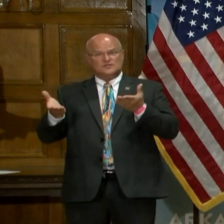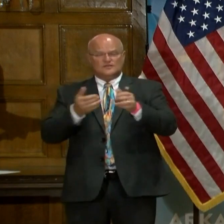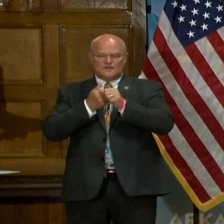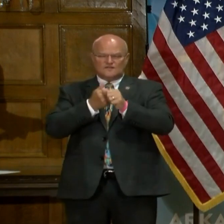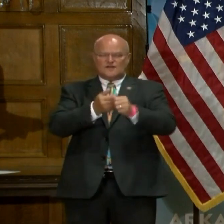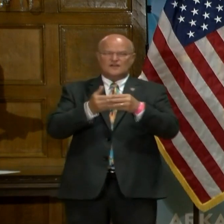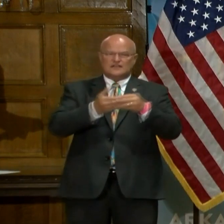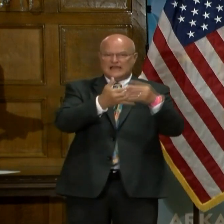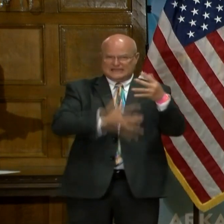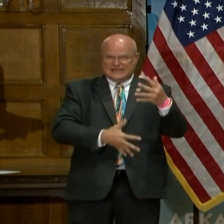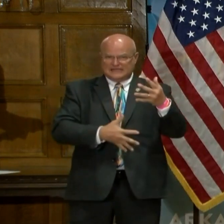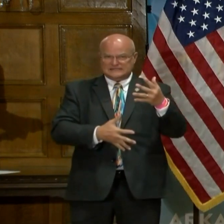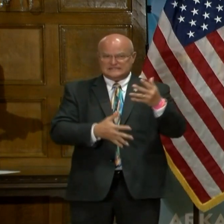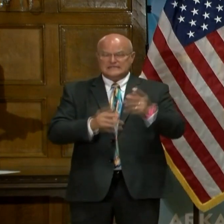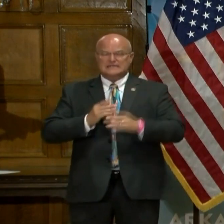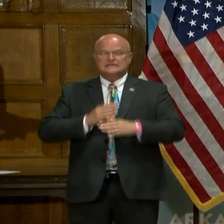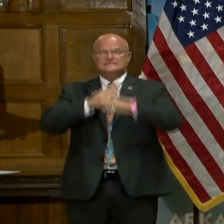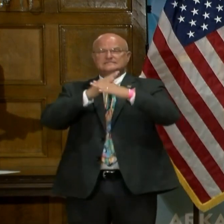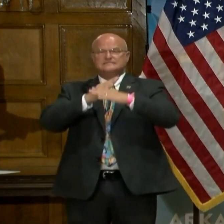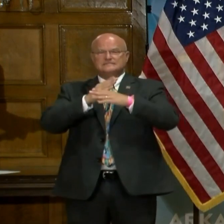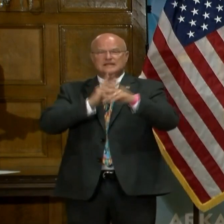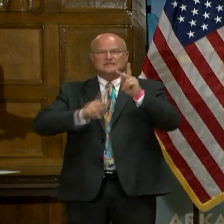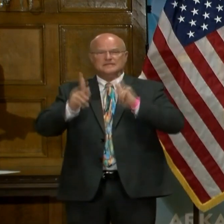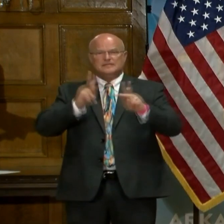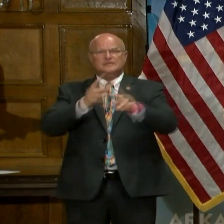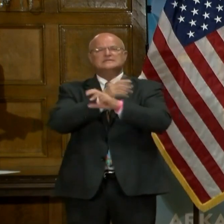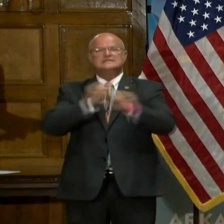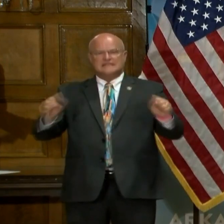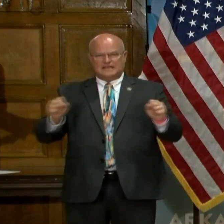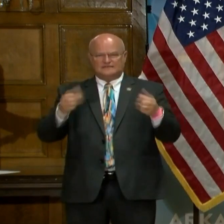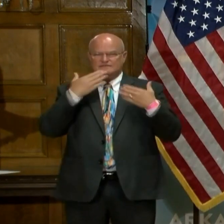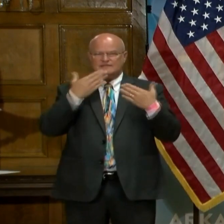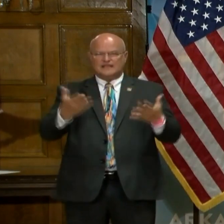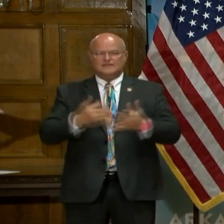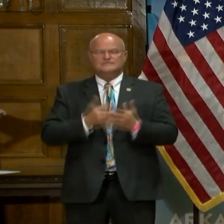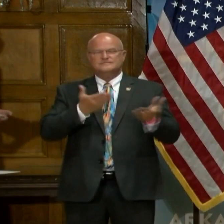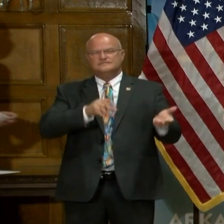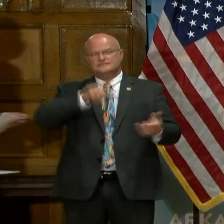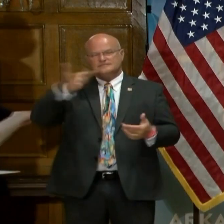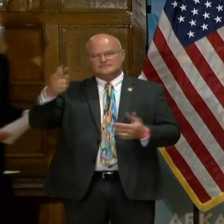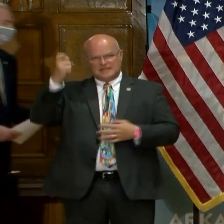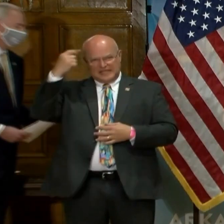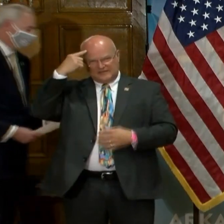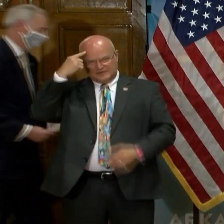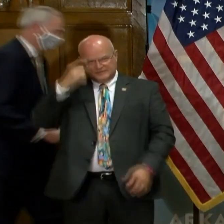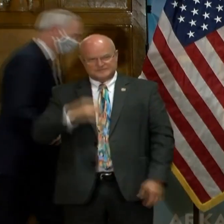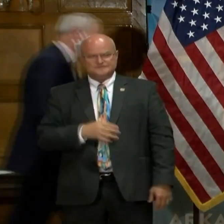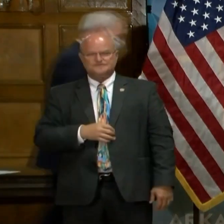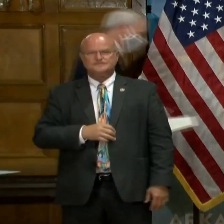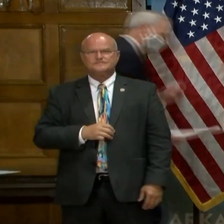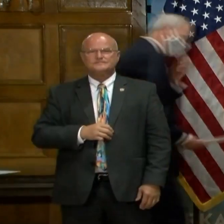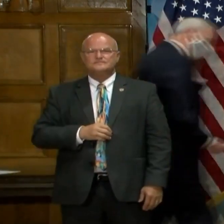to follow those guidelines to keep everyone safe. With that, I'll turn it back over to the governor.